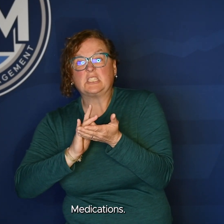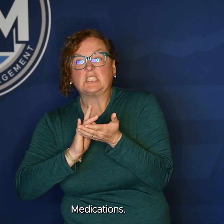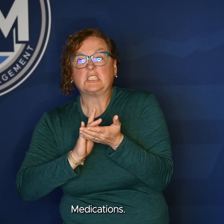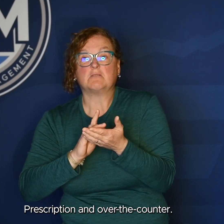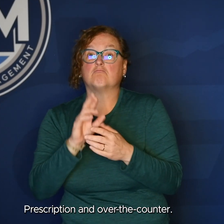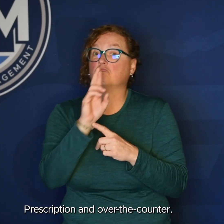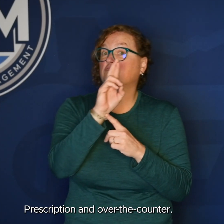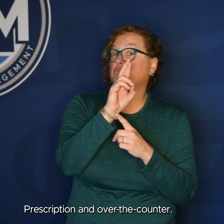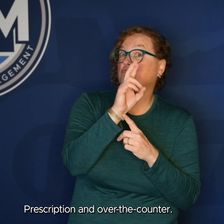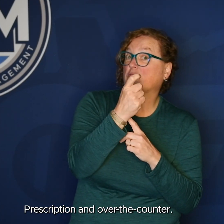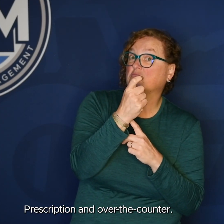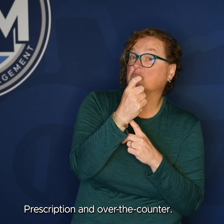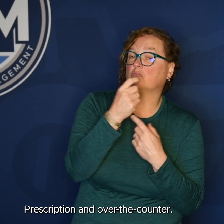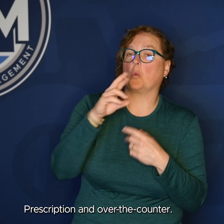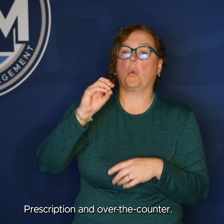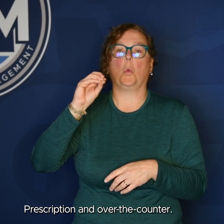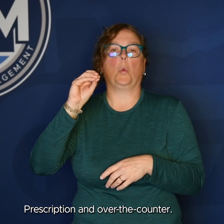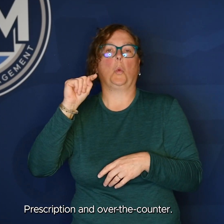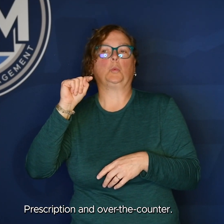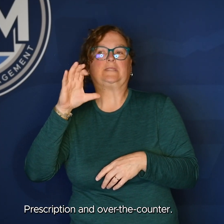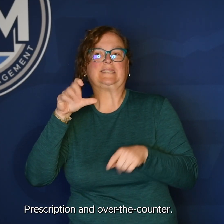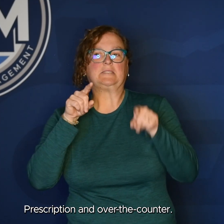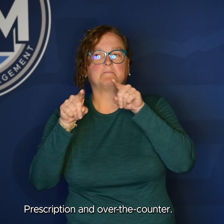Medications, prescription and over-the-counter,